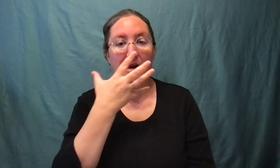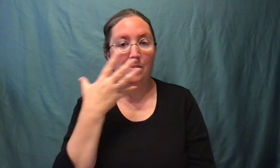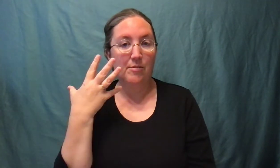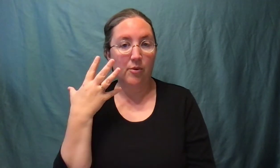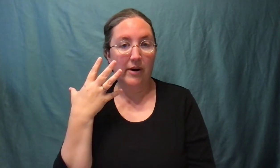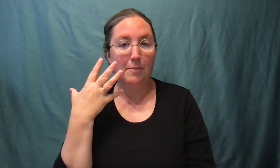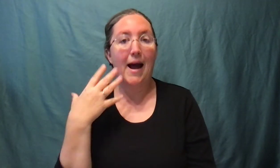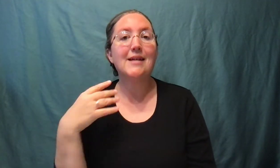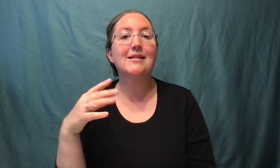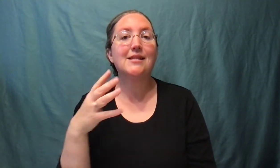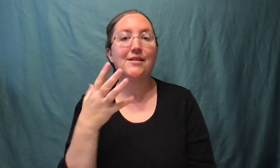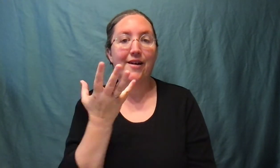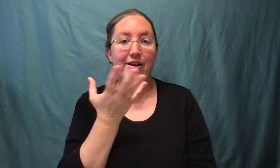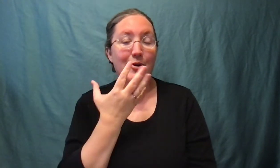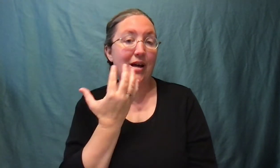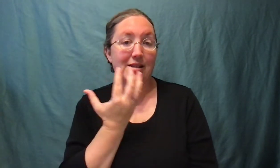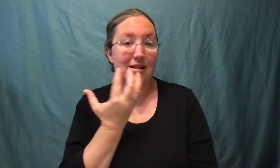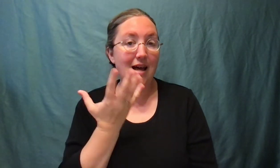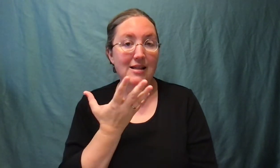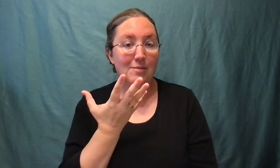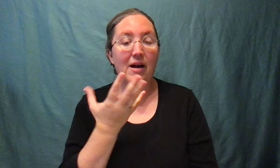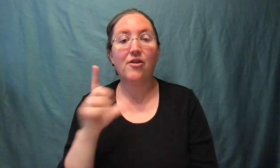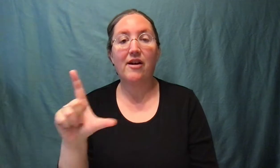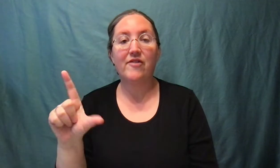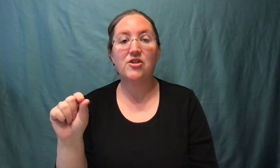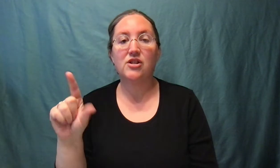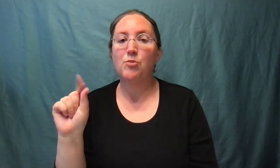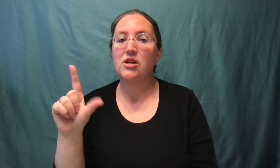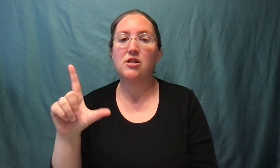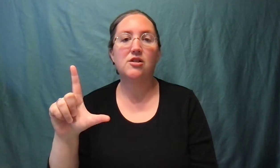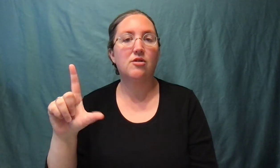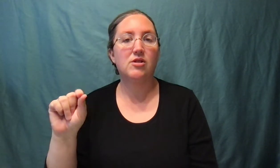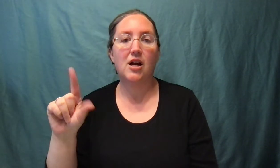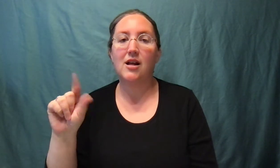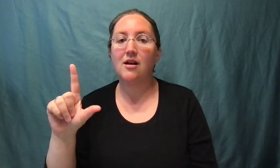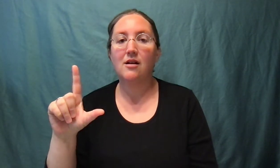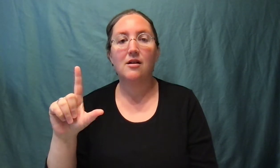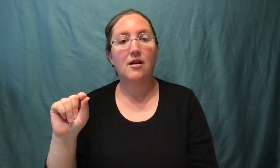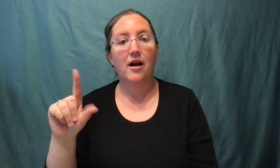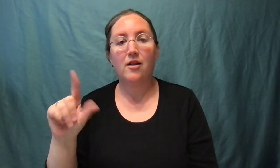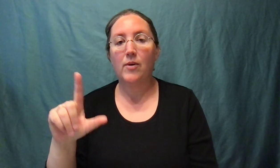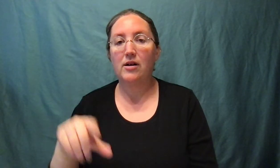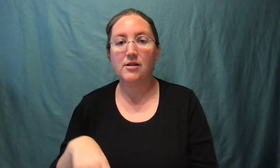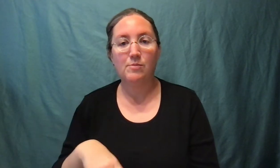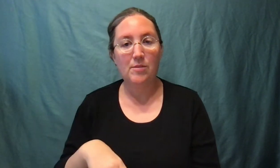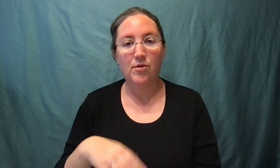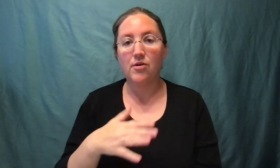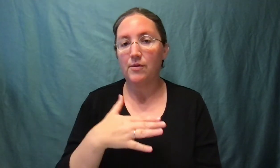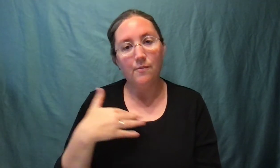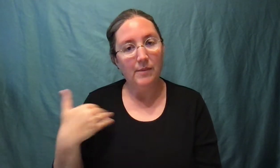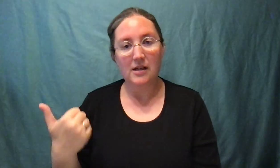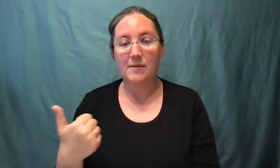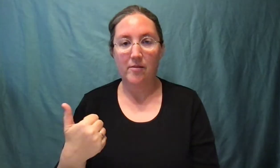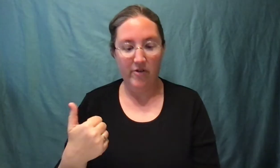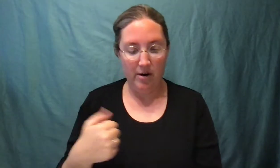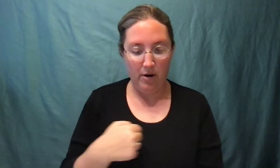people wearing masks. You can't see that smile, that facial expression, so signing LOL to people has become very